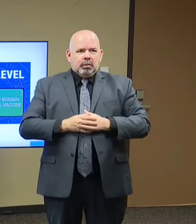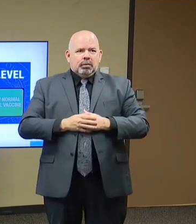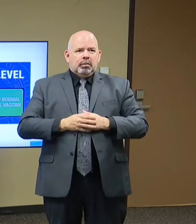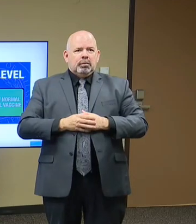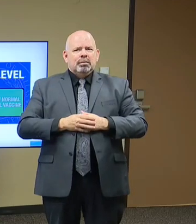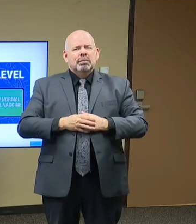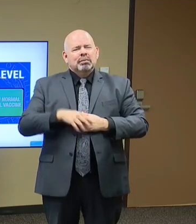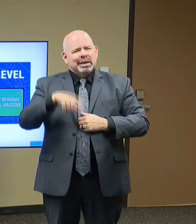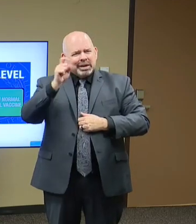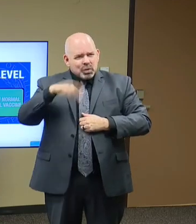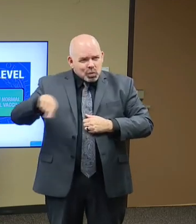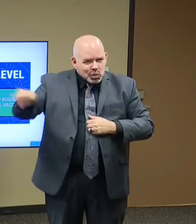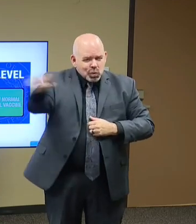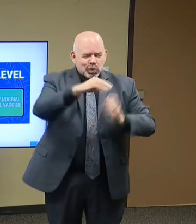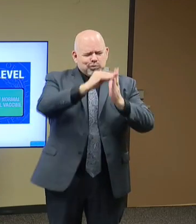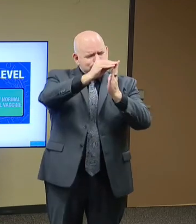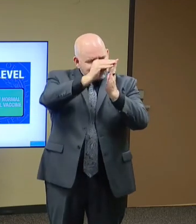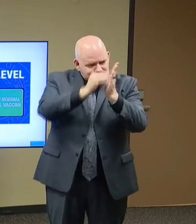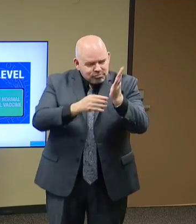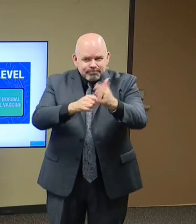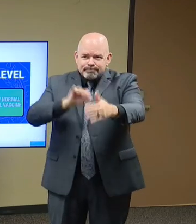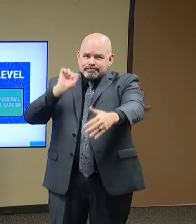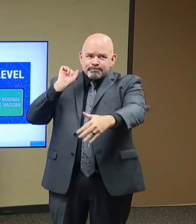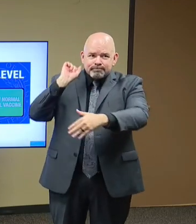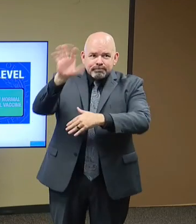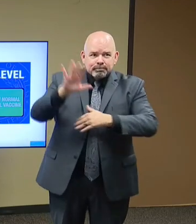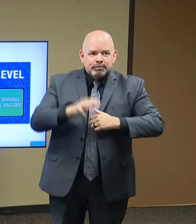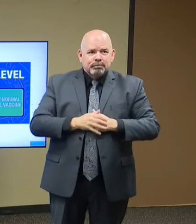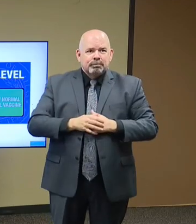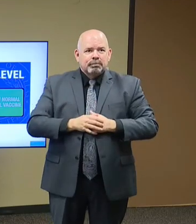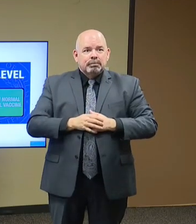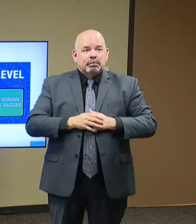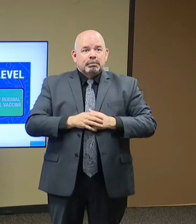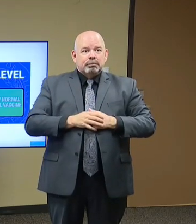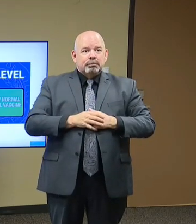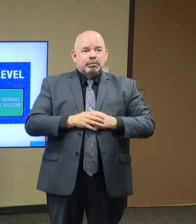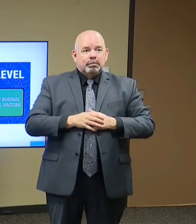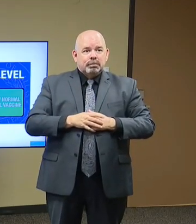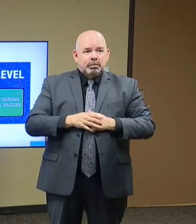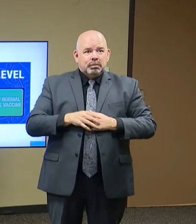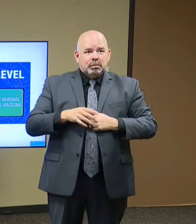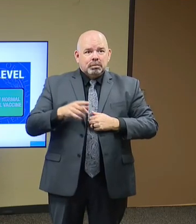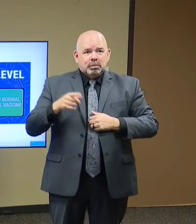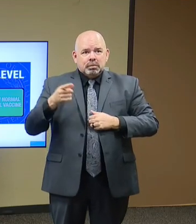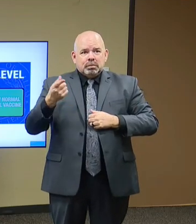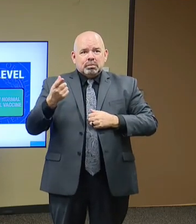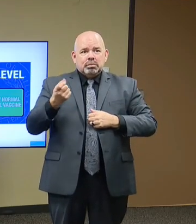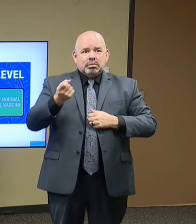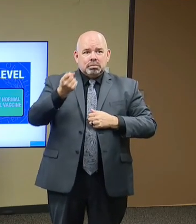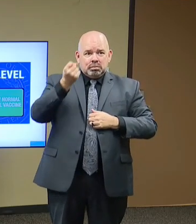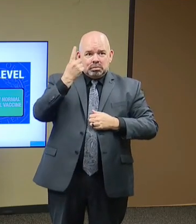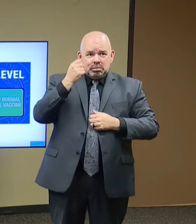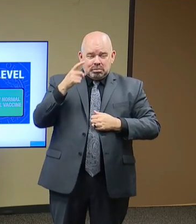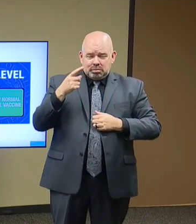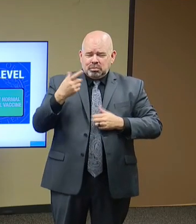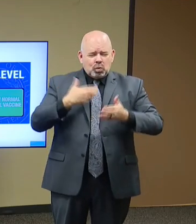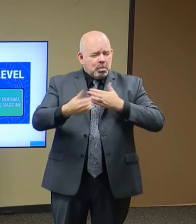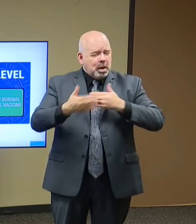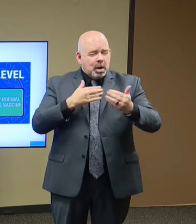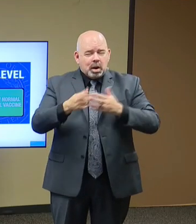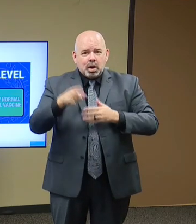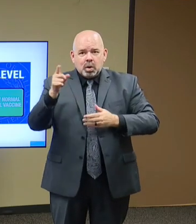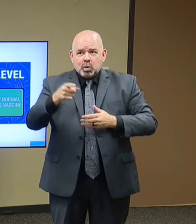please. It doesn't matter whether you're a citizen or not a citizen. If you live here, we need your help. Employers, I need you to get your